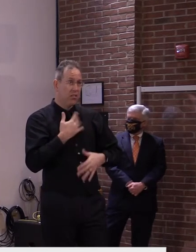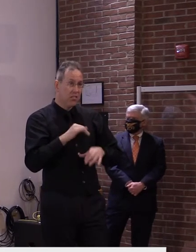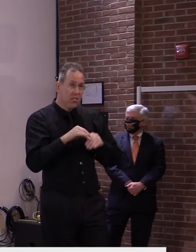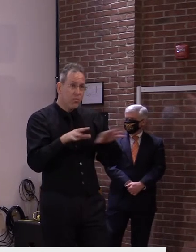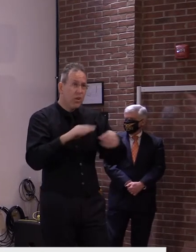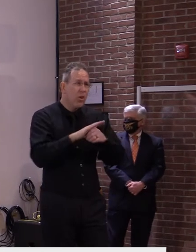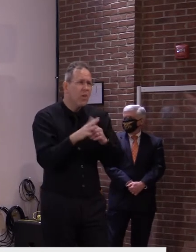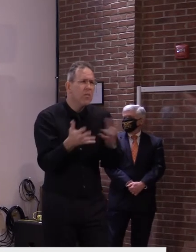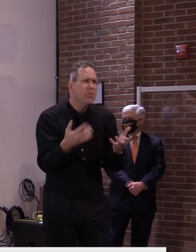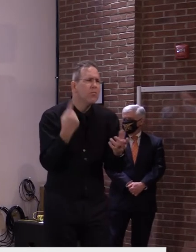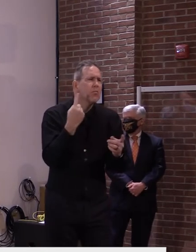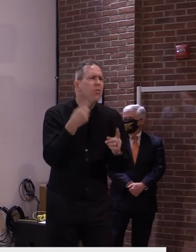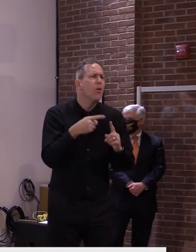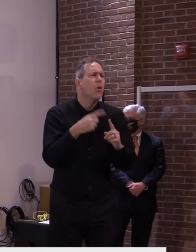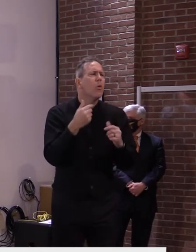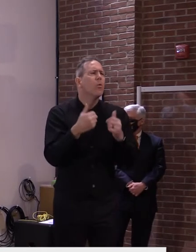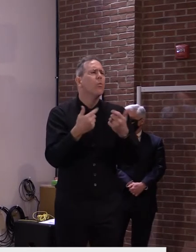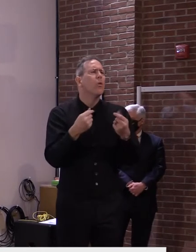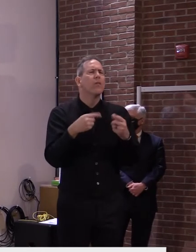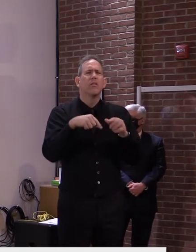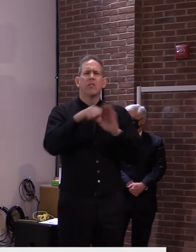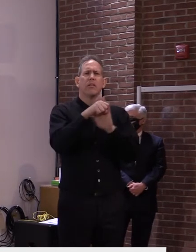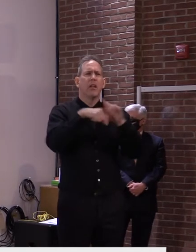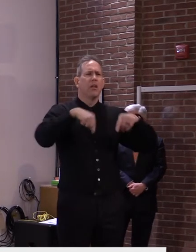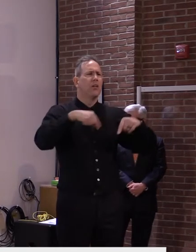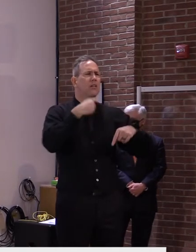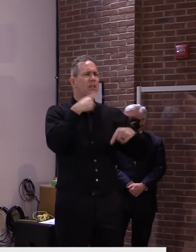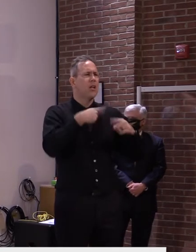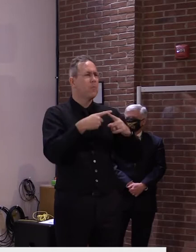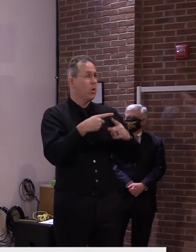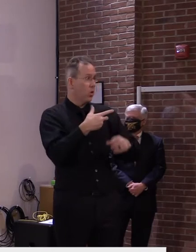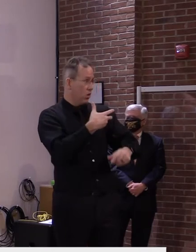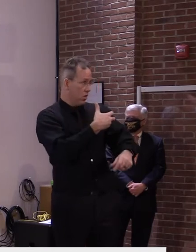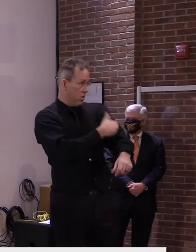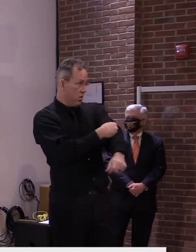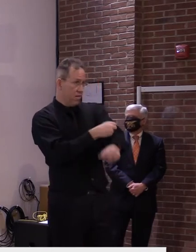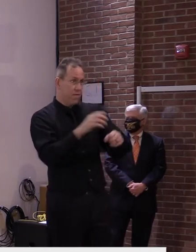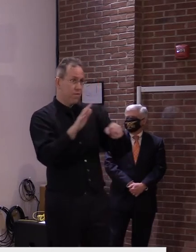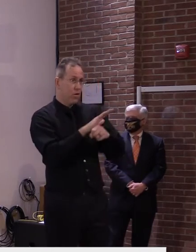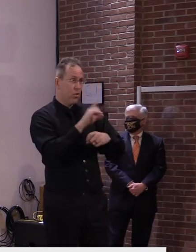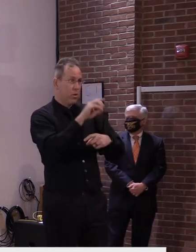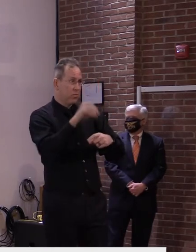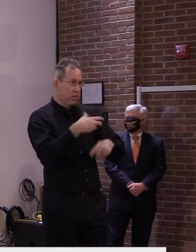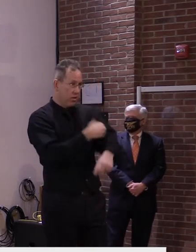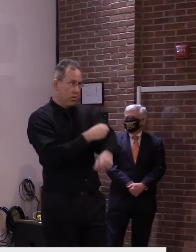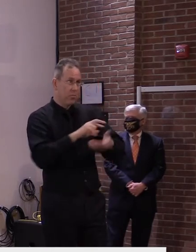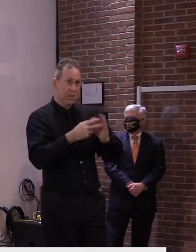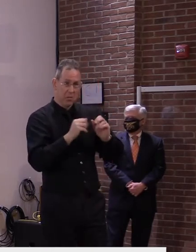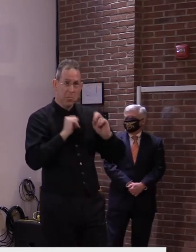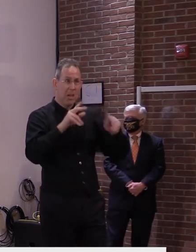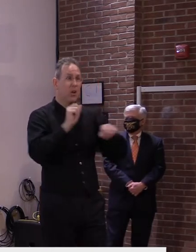who are fully vaccinated can go about more normal lives and we trust the vaccine works? Dr. Levine.